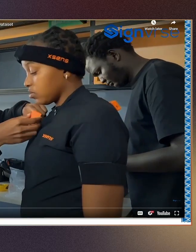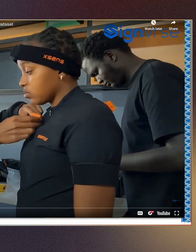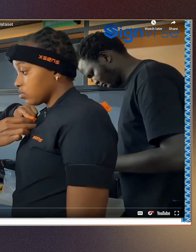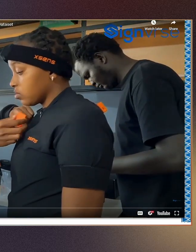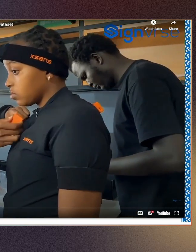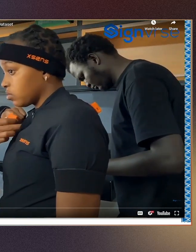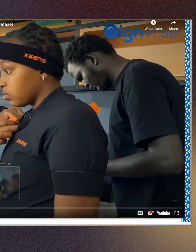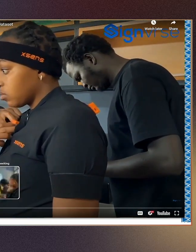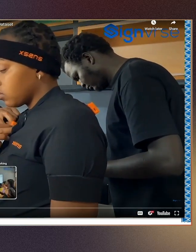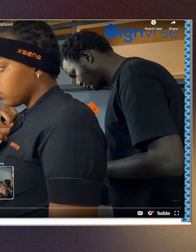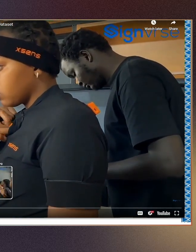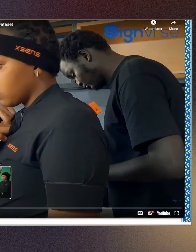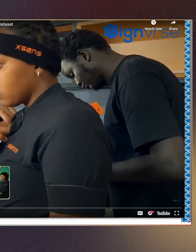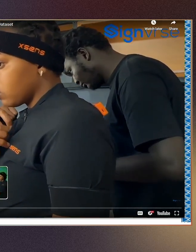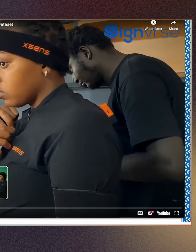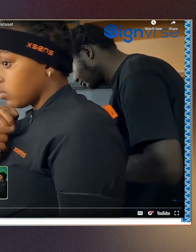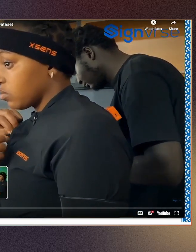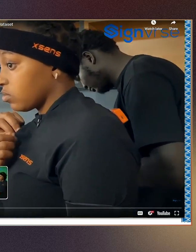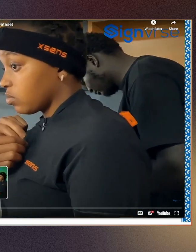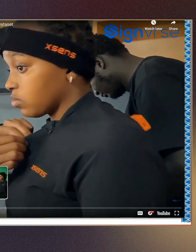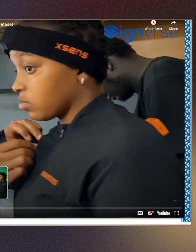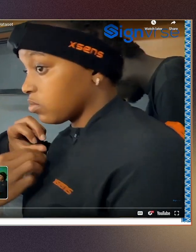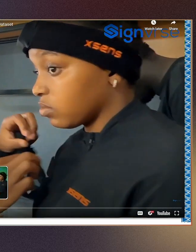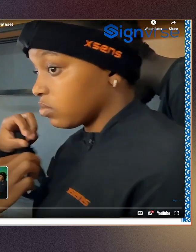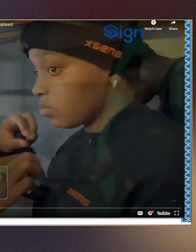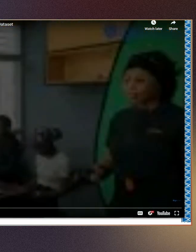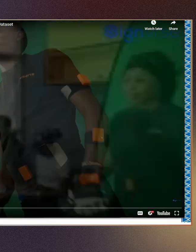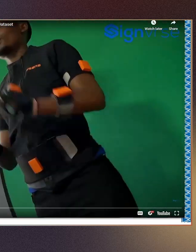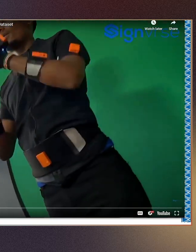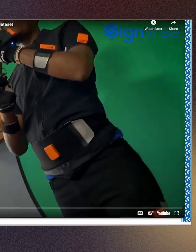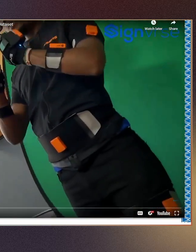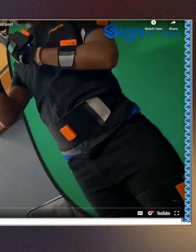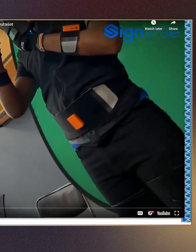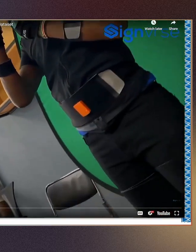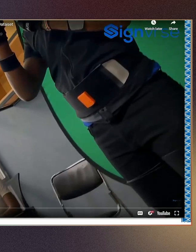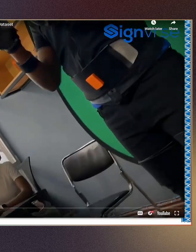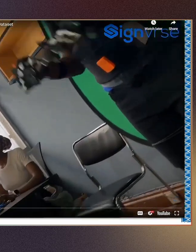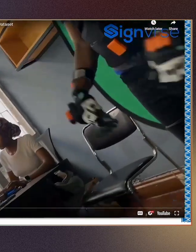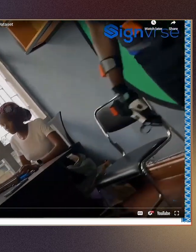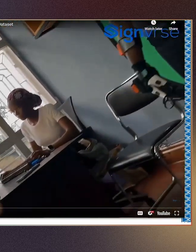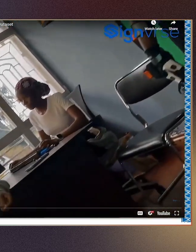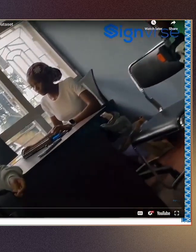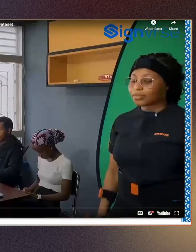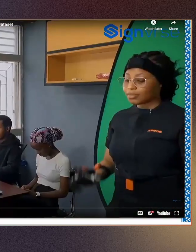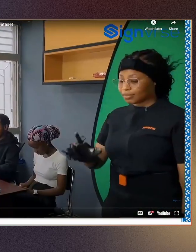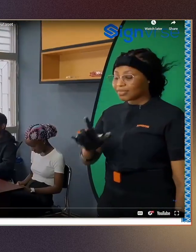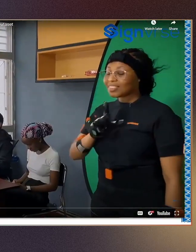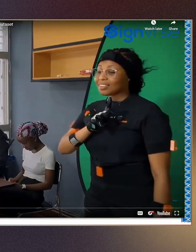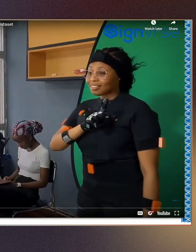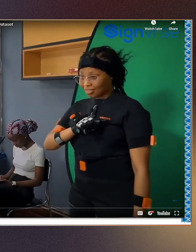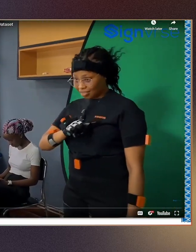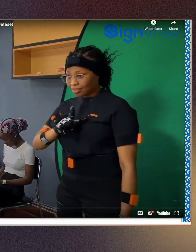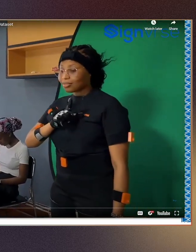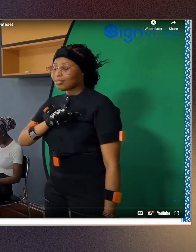This data collection process begins with getting dressed in the morning. Yeah, I'm going to sponsor.